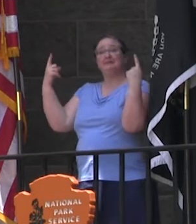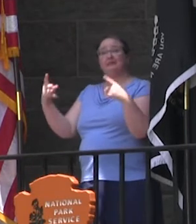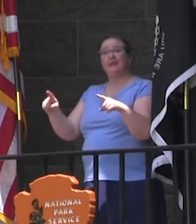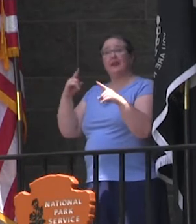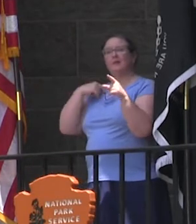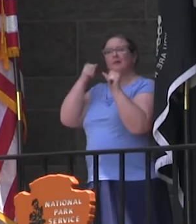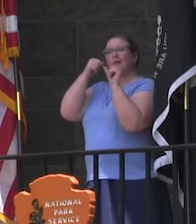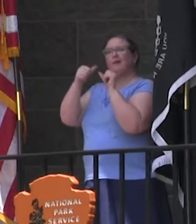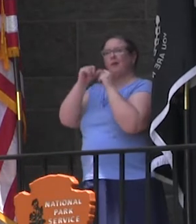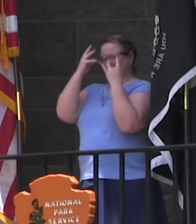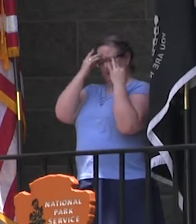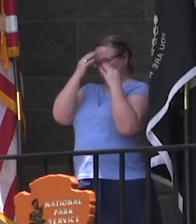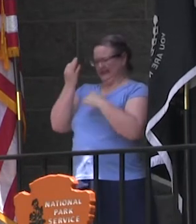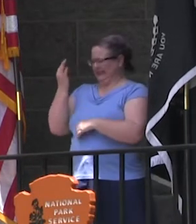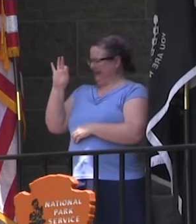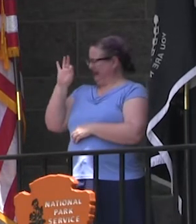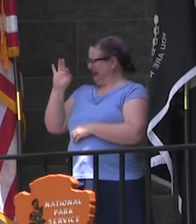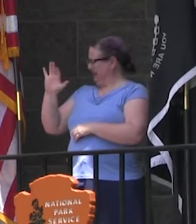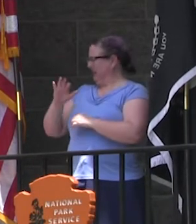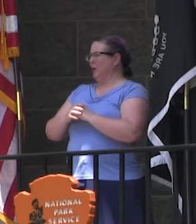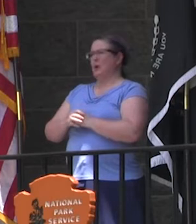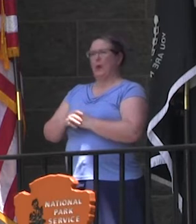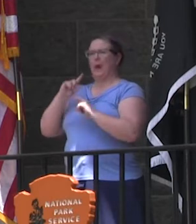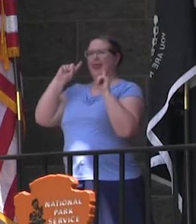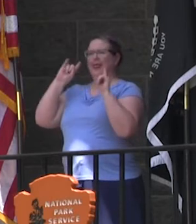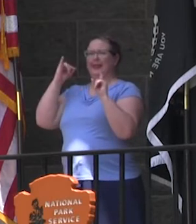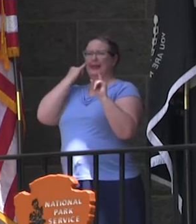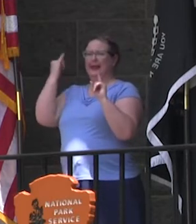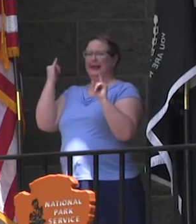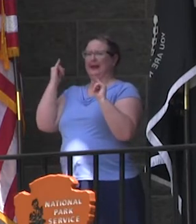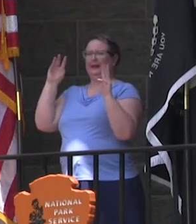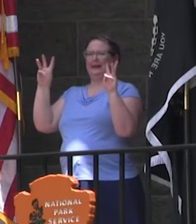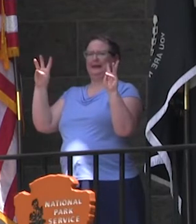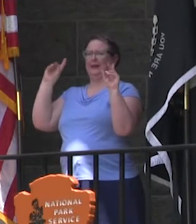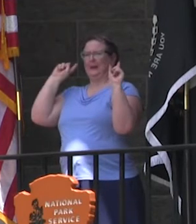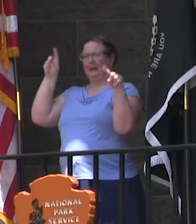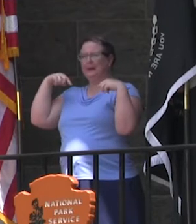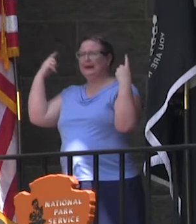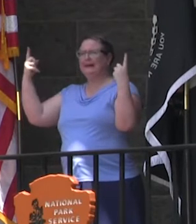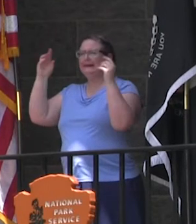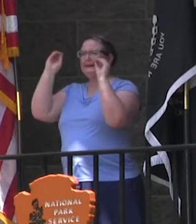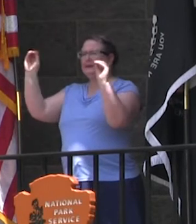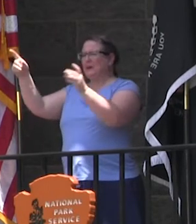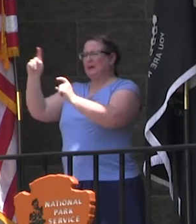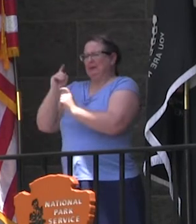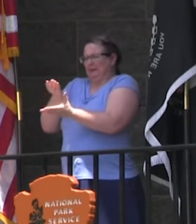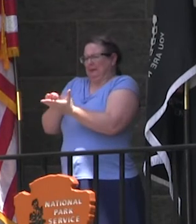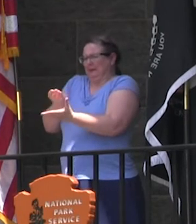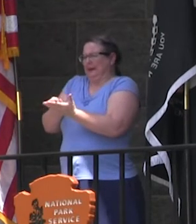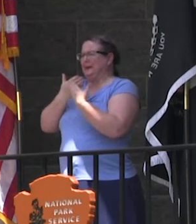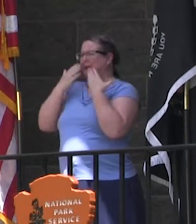remember thinking at the time in 1995, that's a crazy idea. Nobody's going to give us money for that kind of